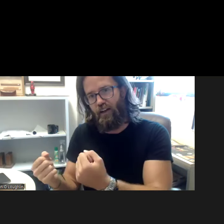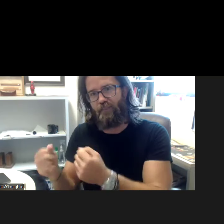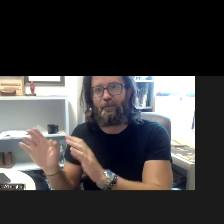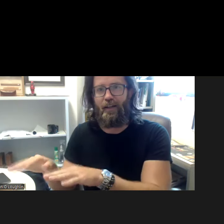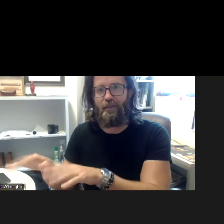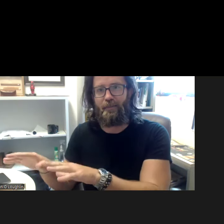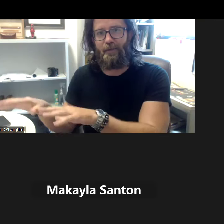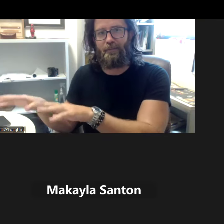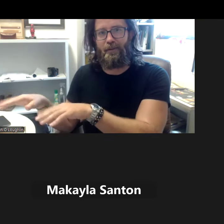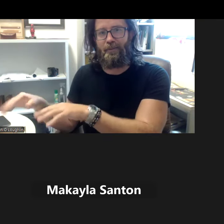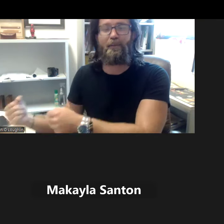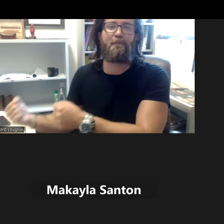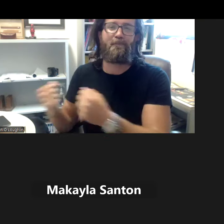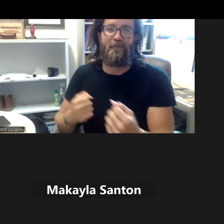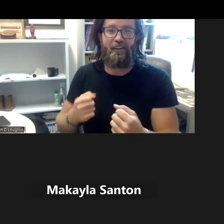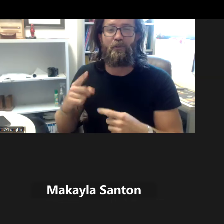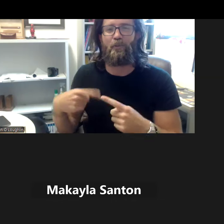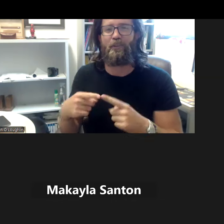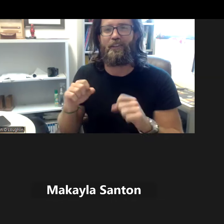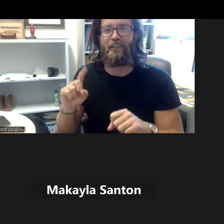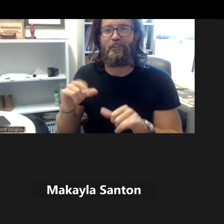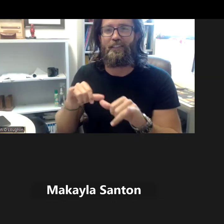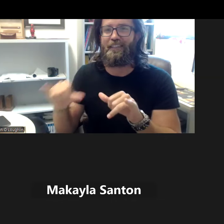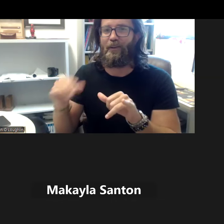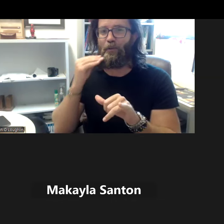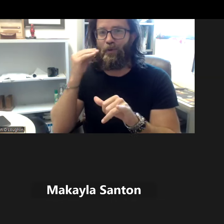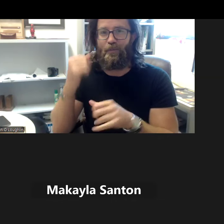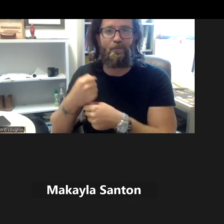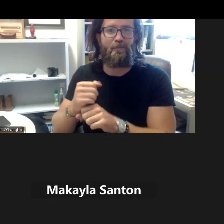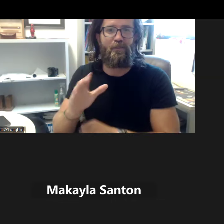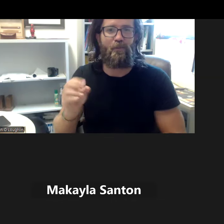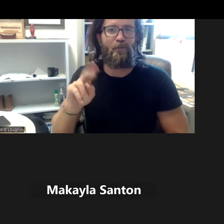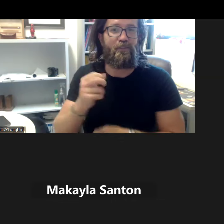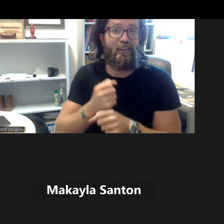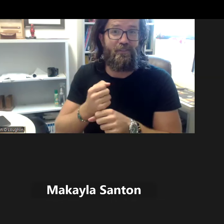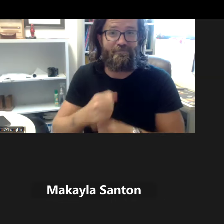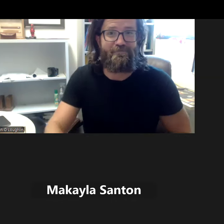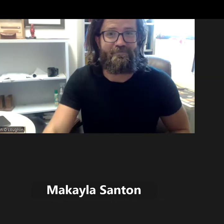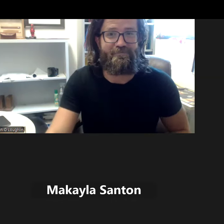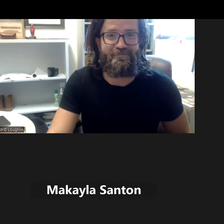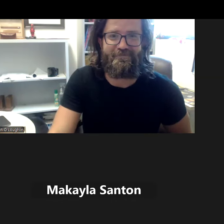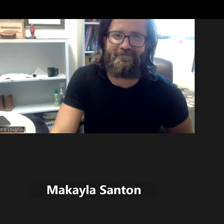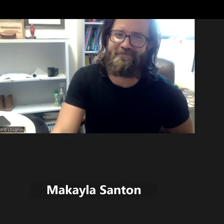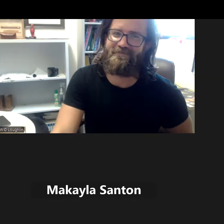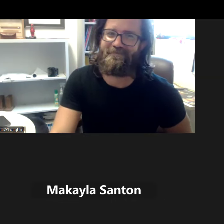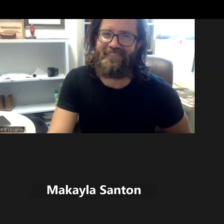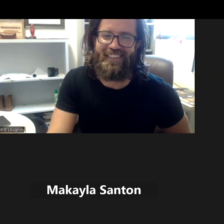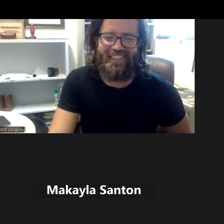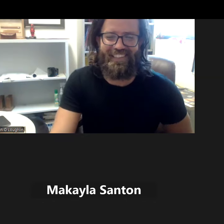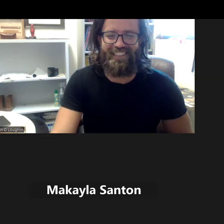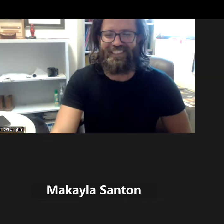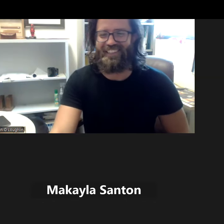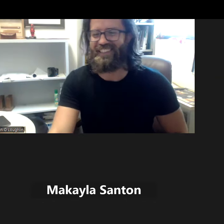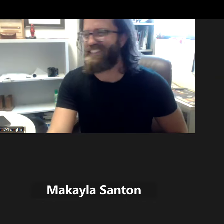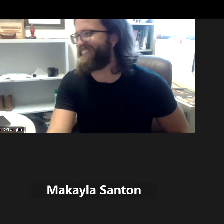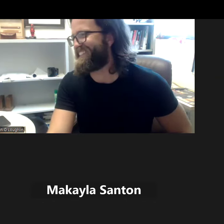It usually takes a while to drive all the way there and drive back. So stay home and make your own cup of coffee before